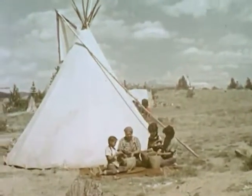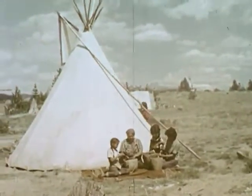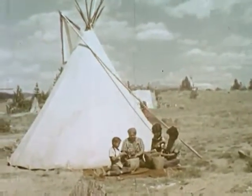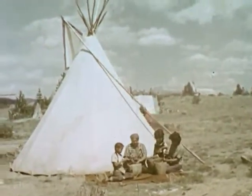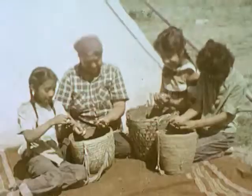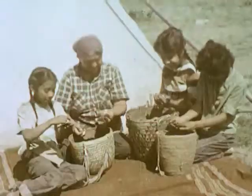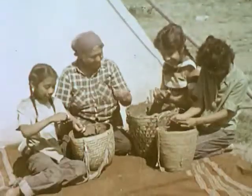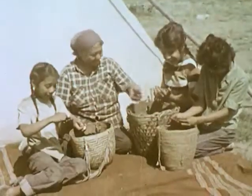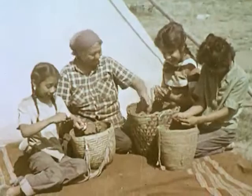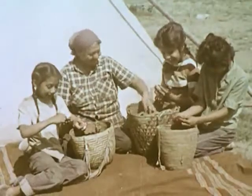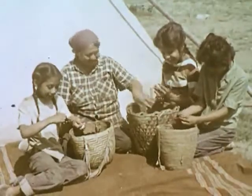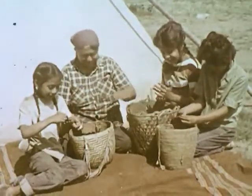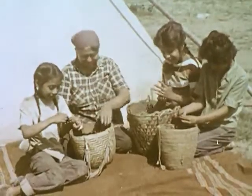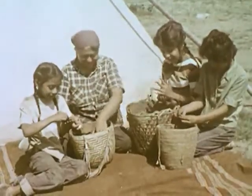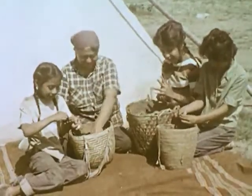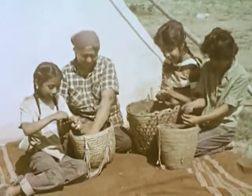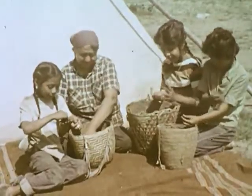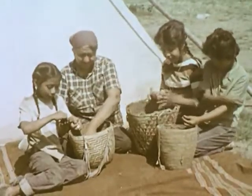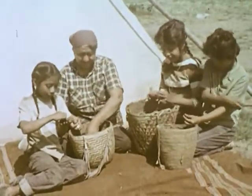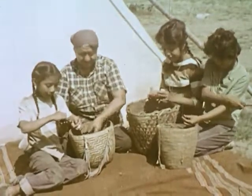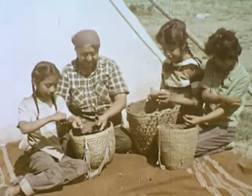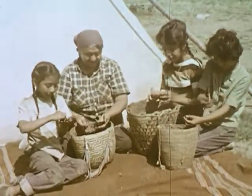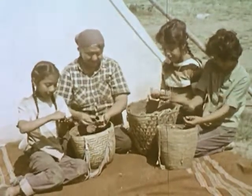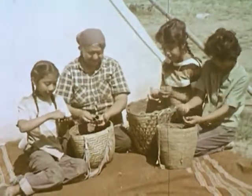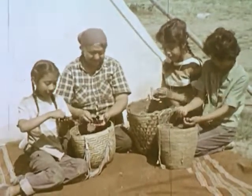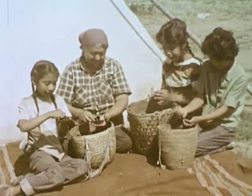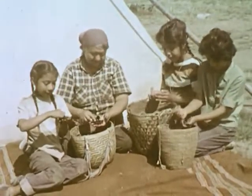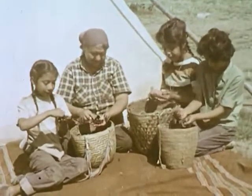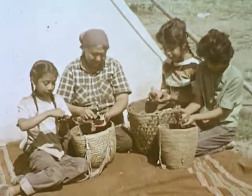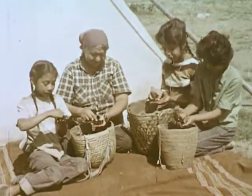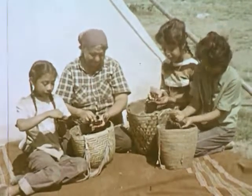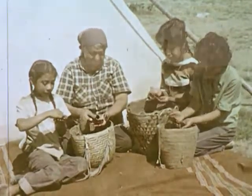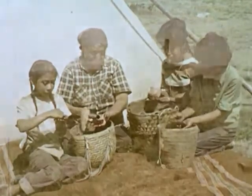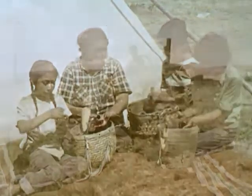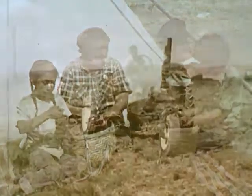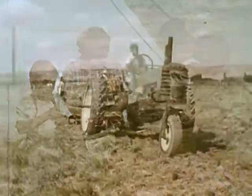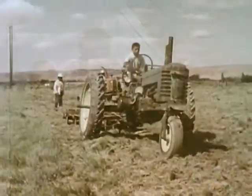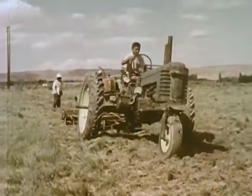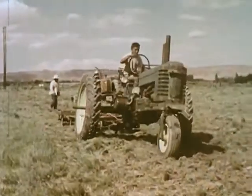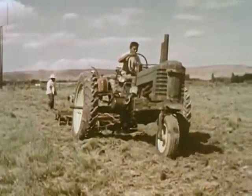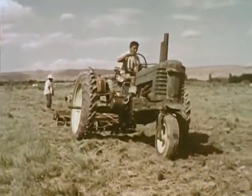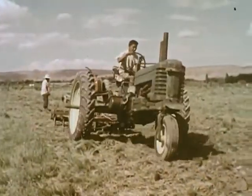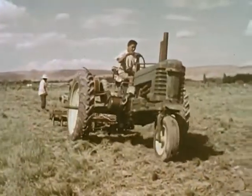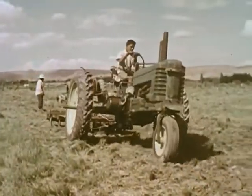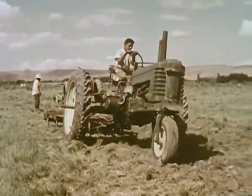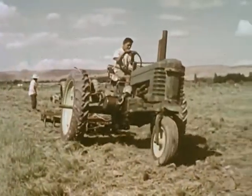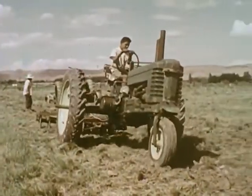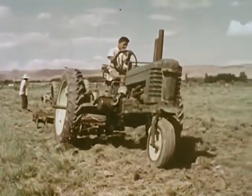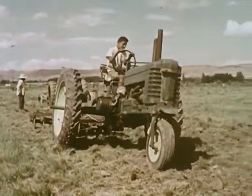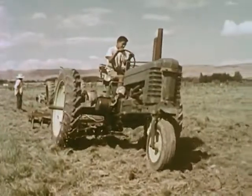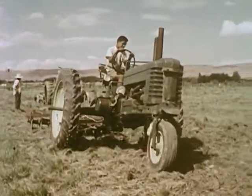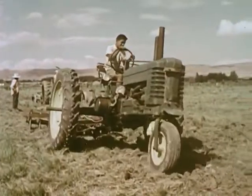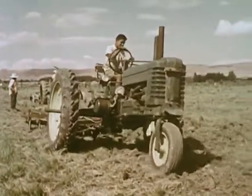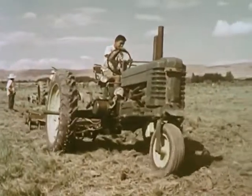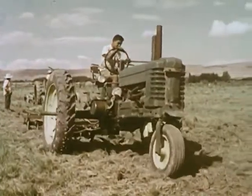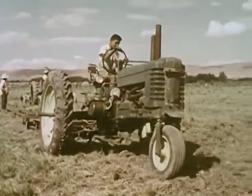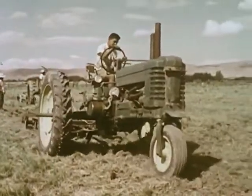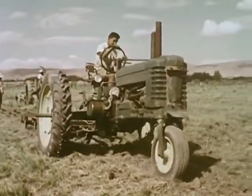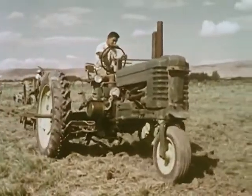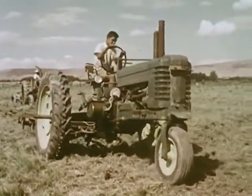early life is still being followed by descendants of those first Americans. But the advantages of the modern world are attractive